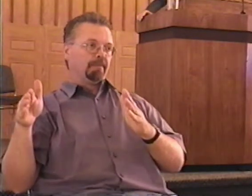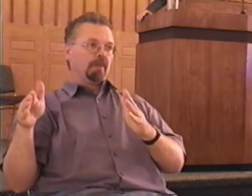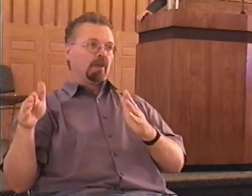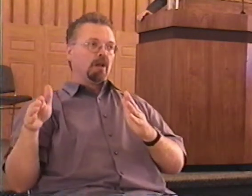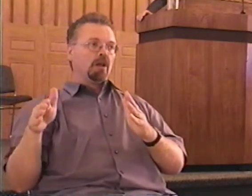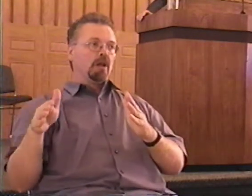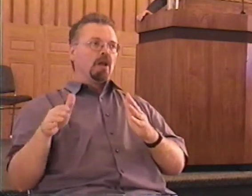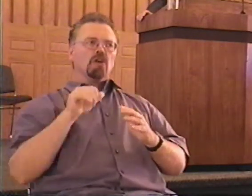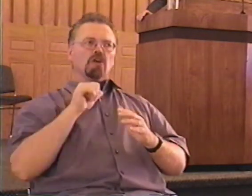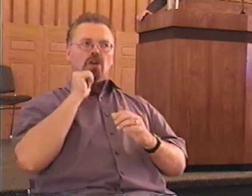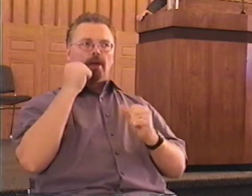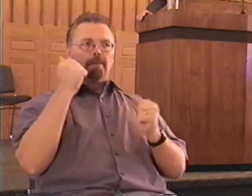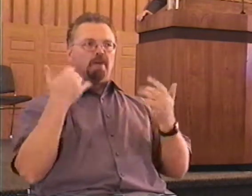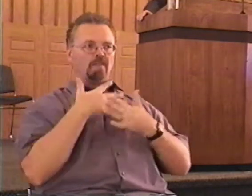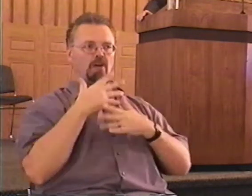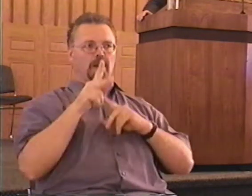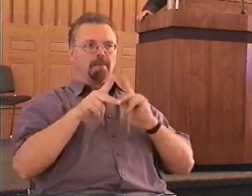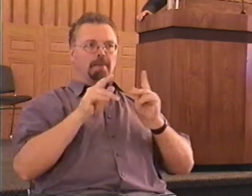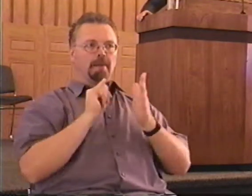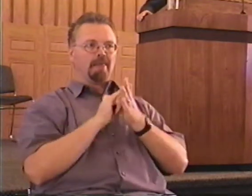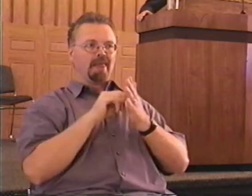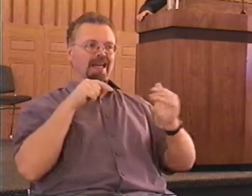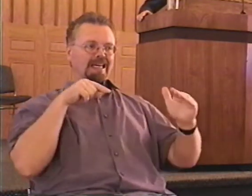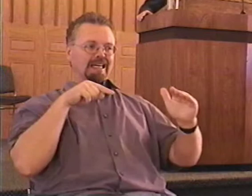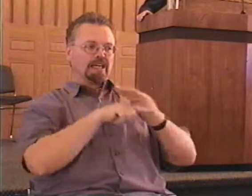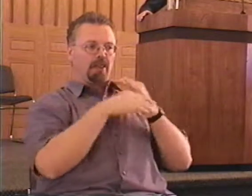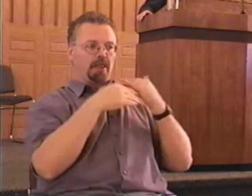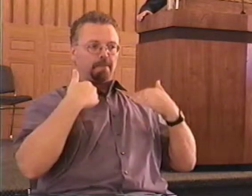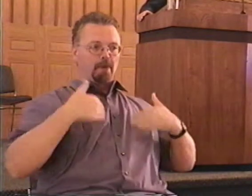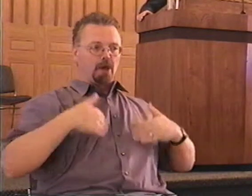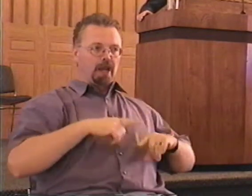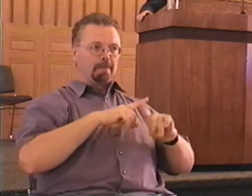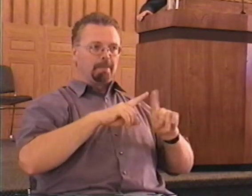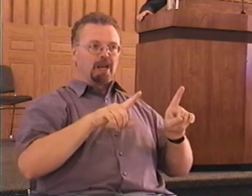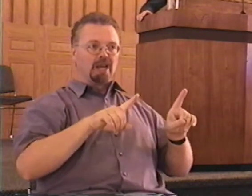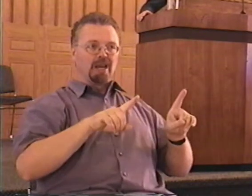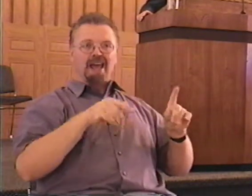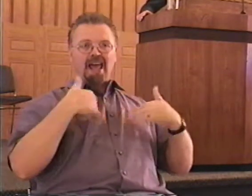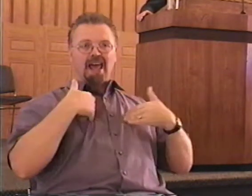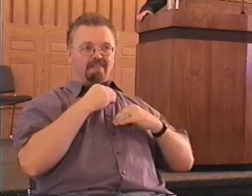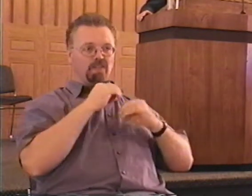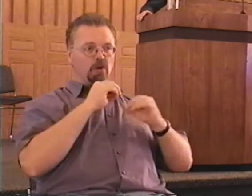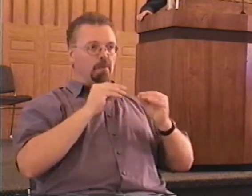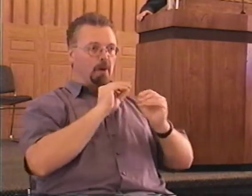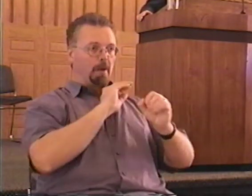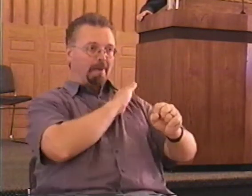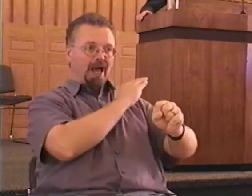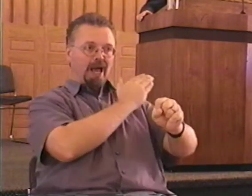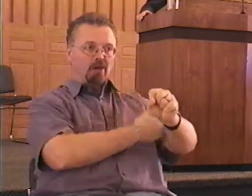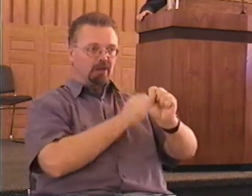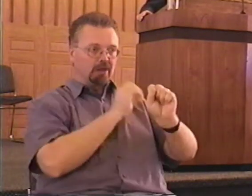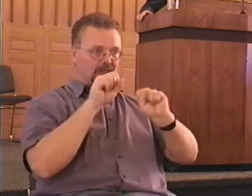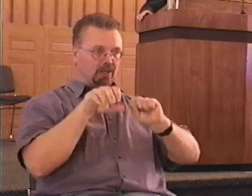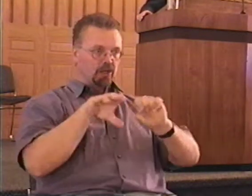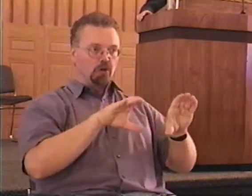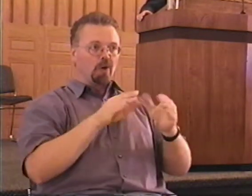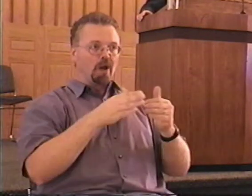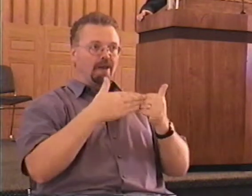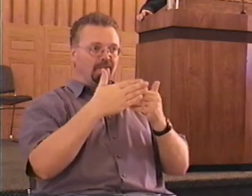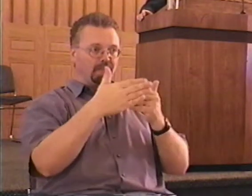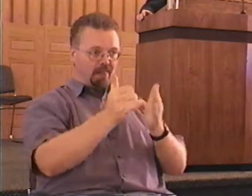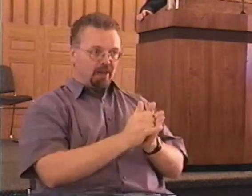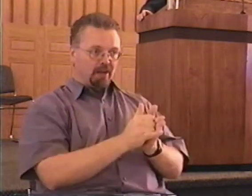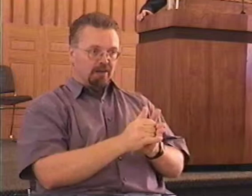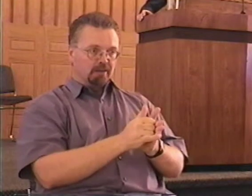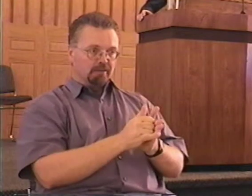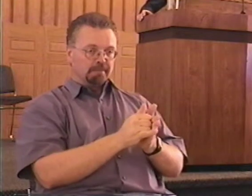of those who kill the body, and after that have no more that they can do. But